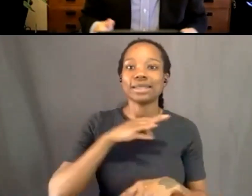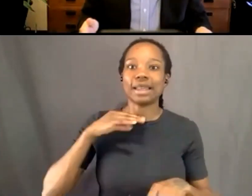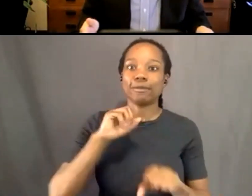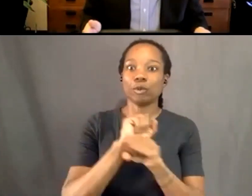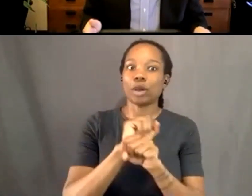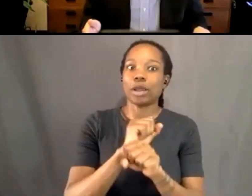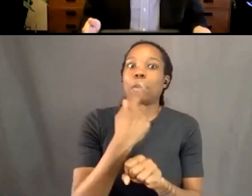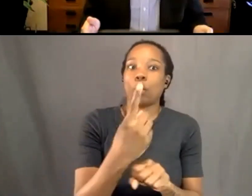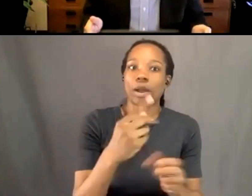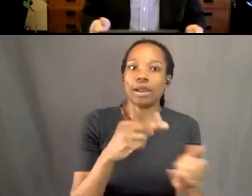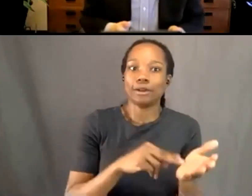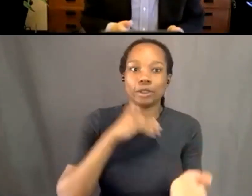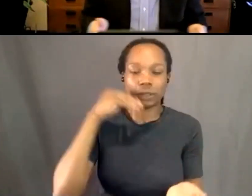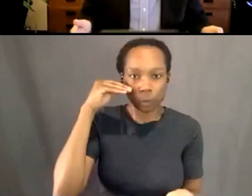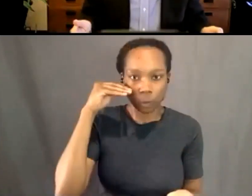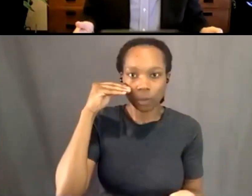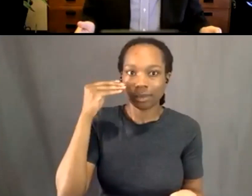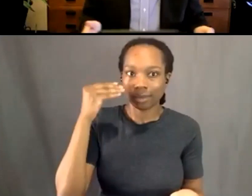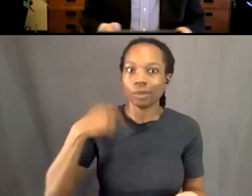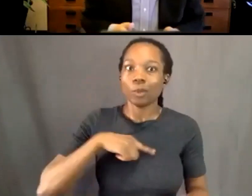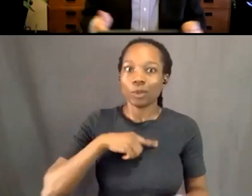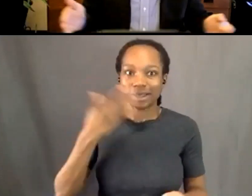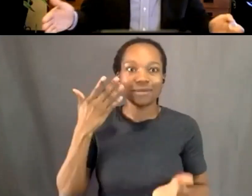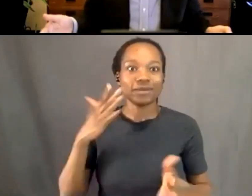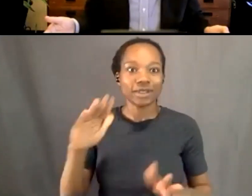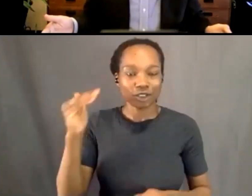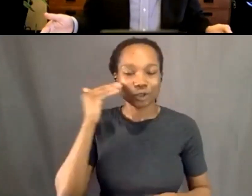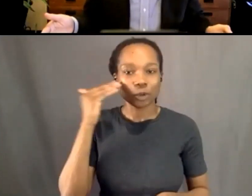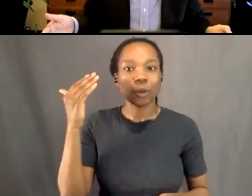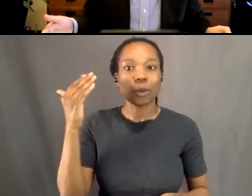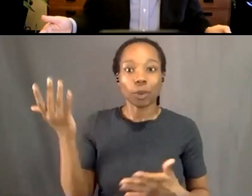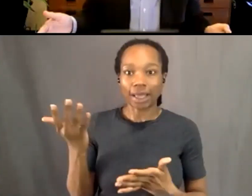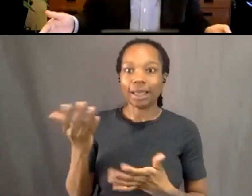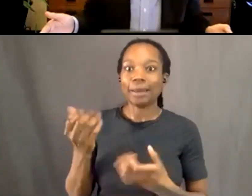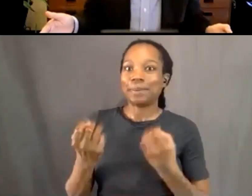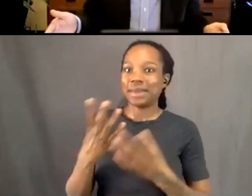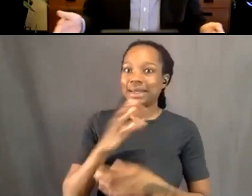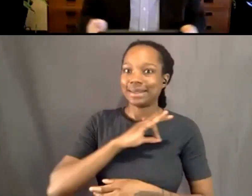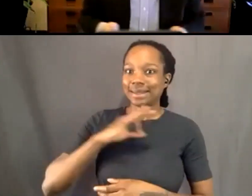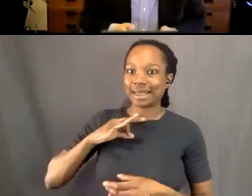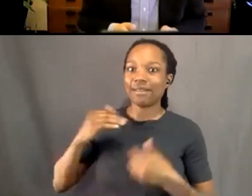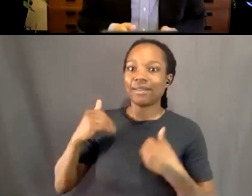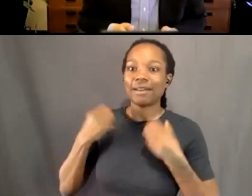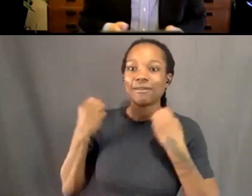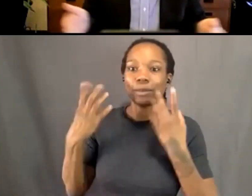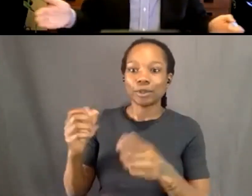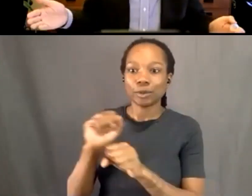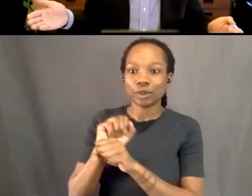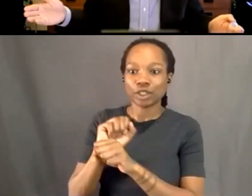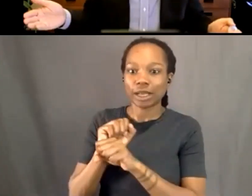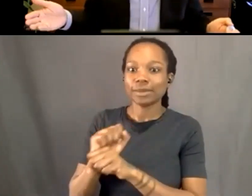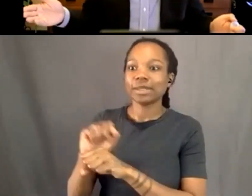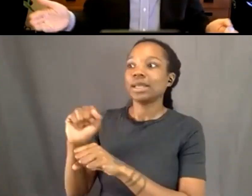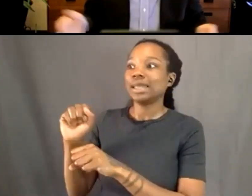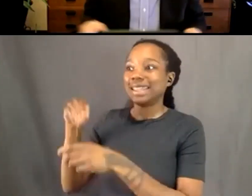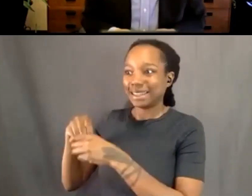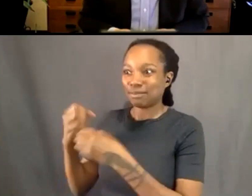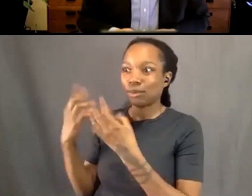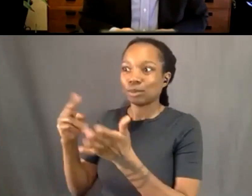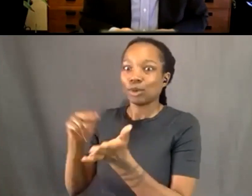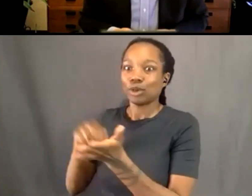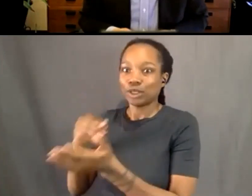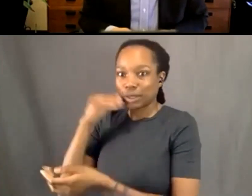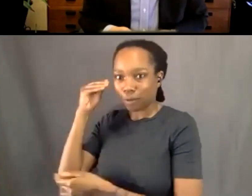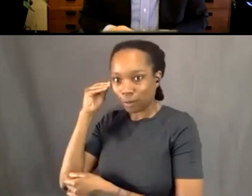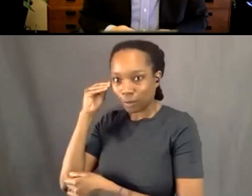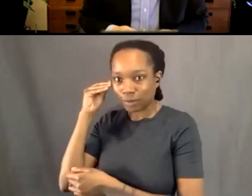many of these individuals have multiple jobs working in multiple nursing homes. And so it was unfortunately a